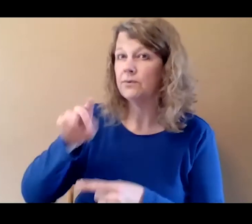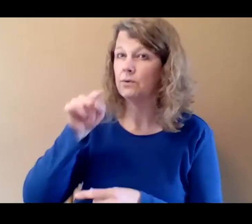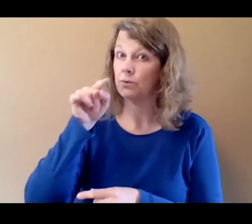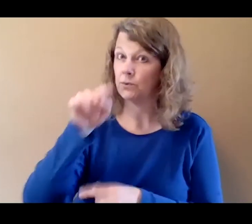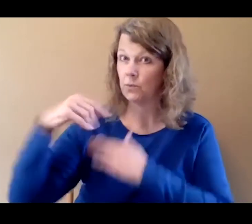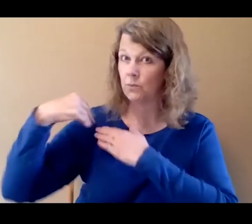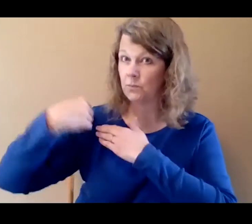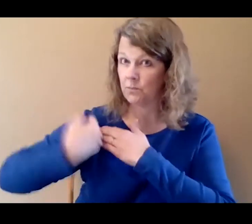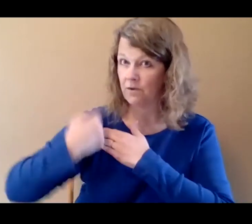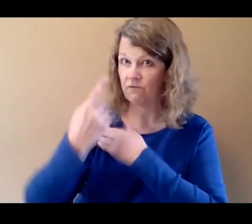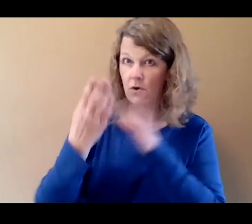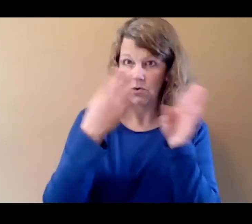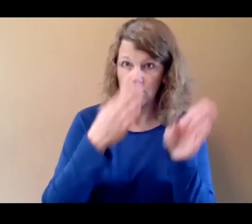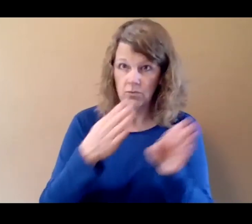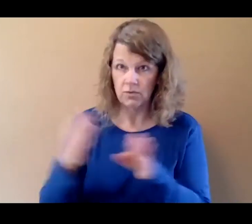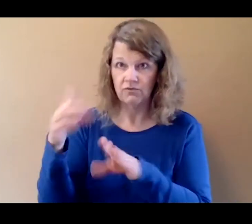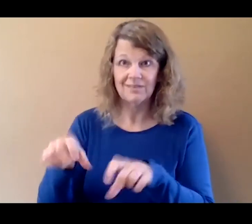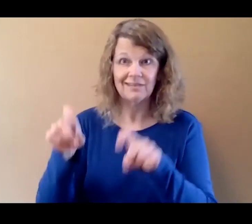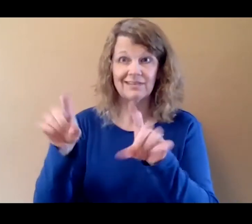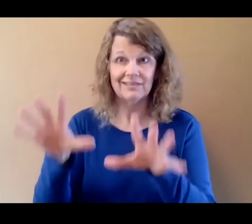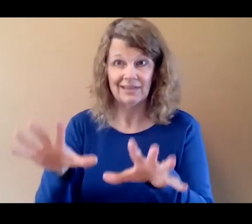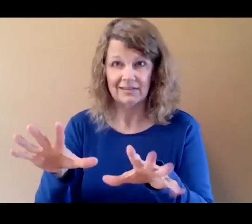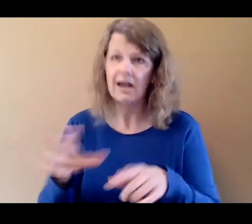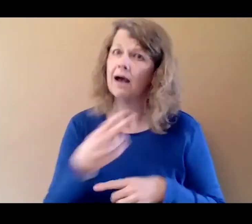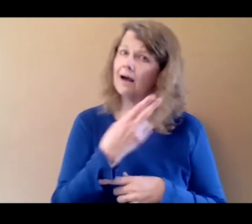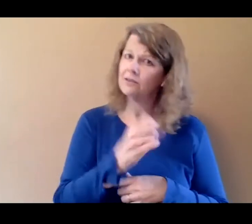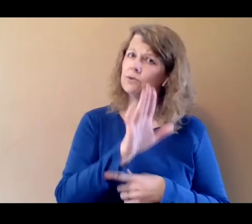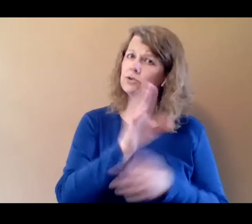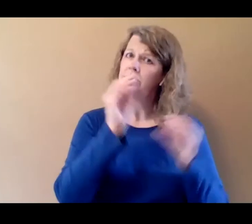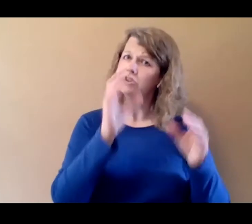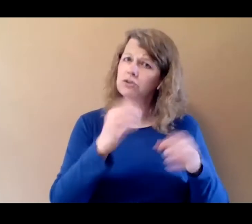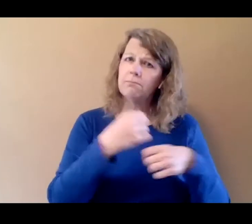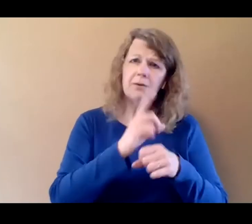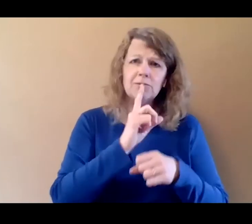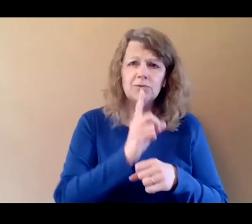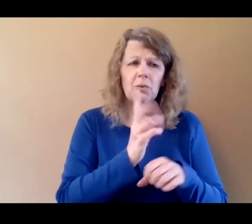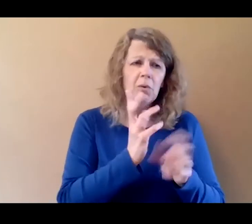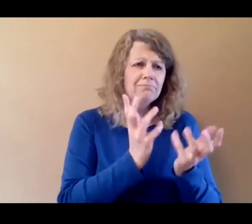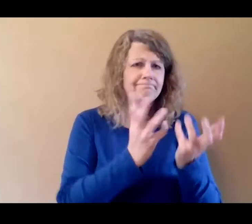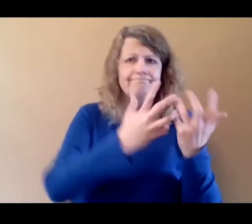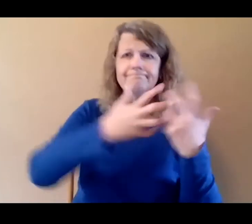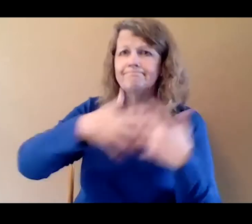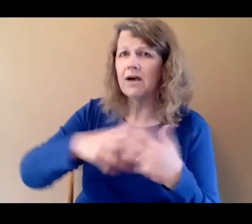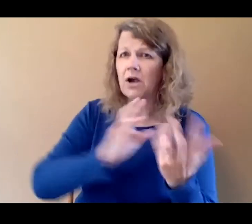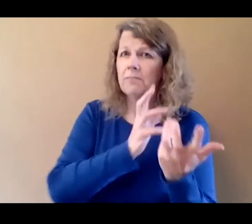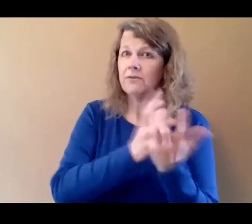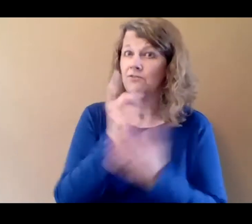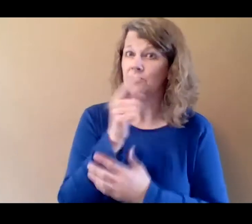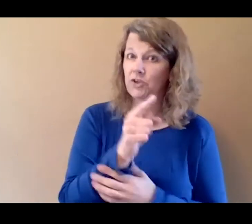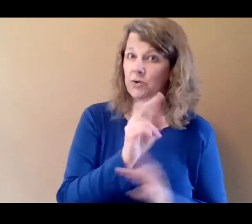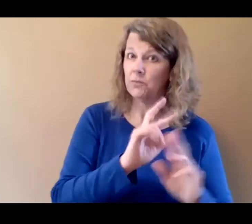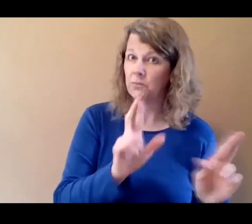are responsible for making the exam arrangements. In high school, your teachers made sure your accommodations were arranged for